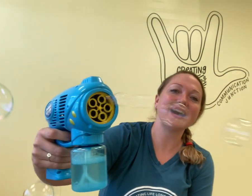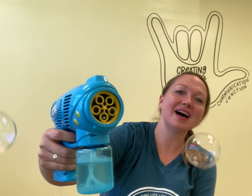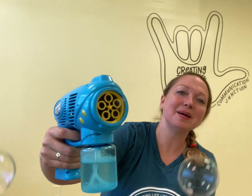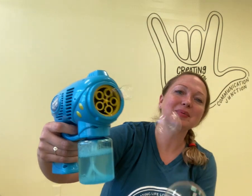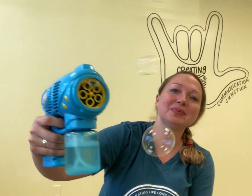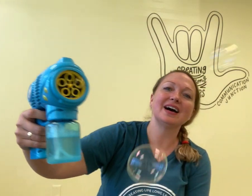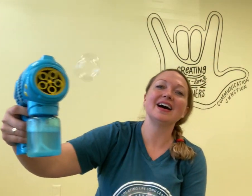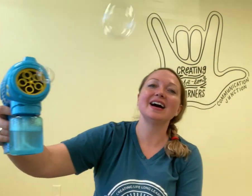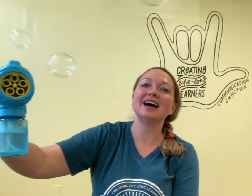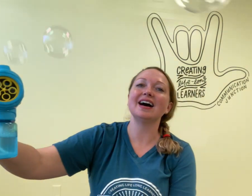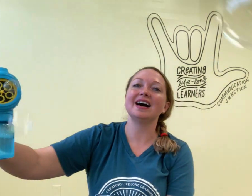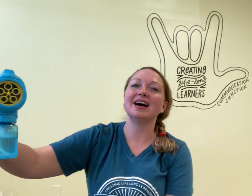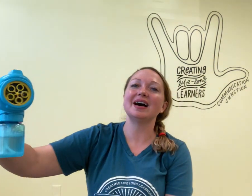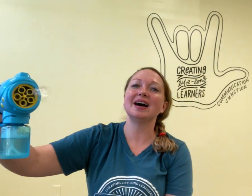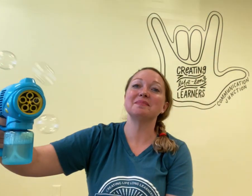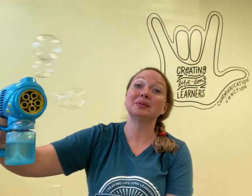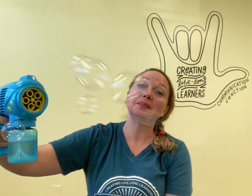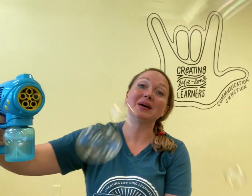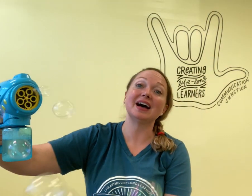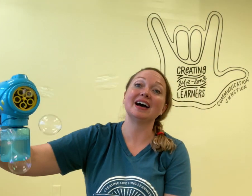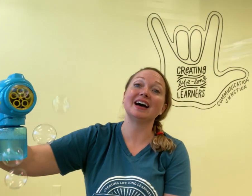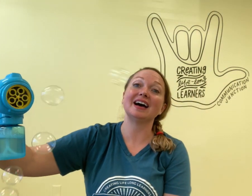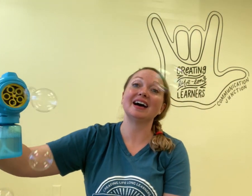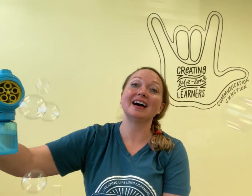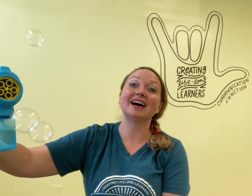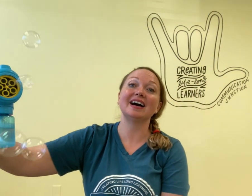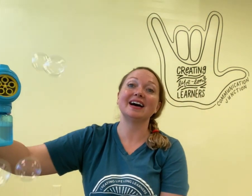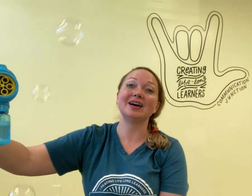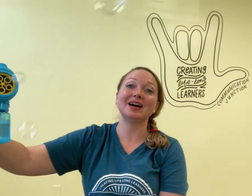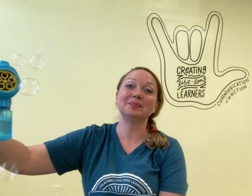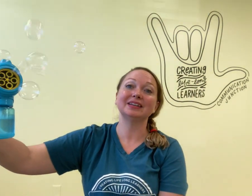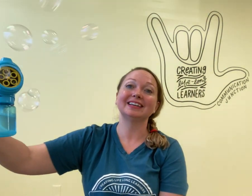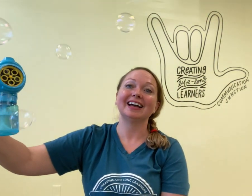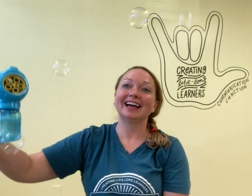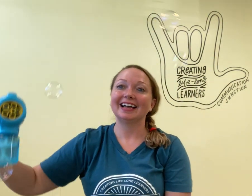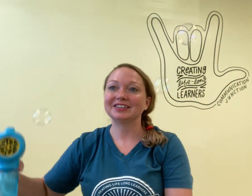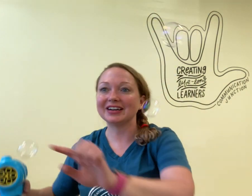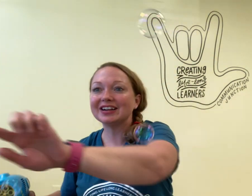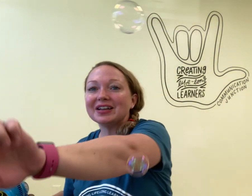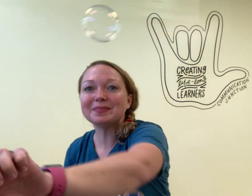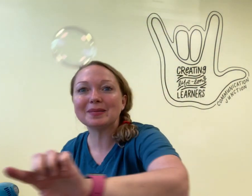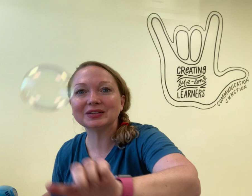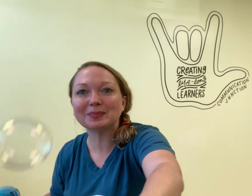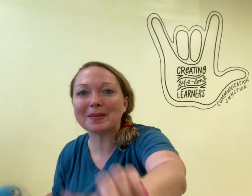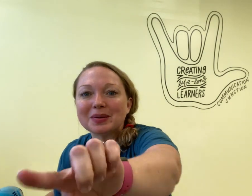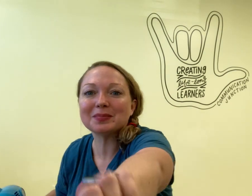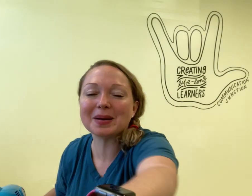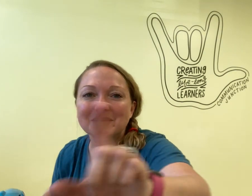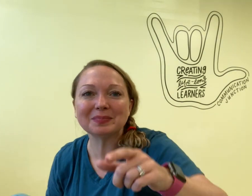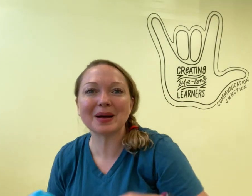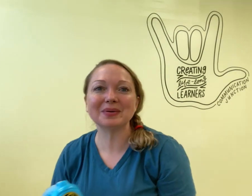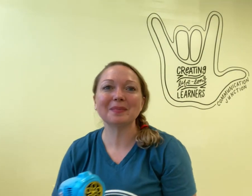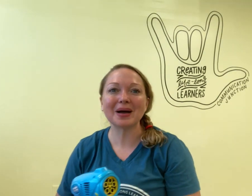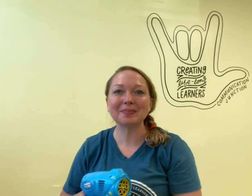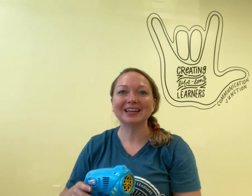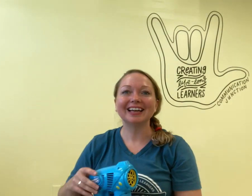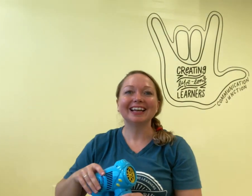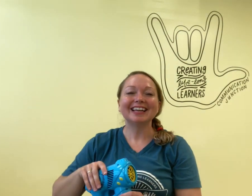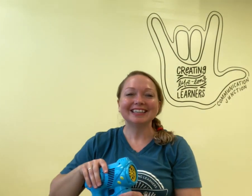Pop, pop, pop. Try to get all the bubbles. Pop, pop, pop, pop. Did you get